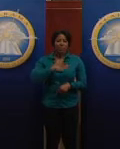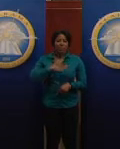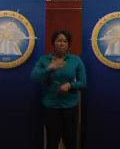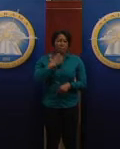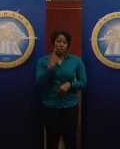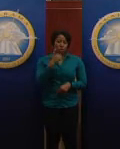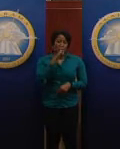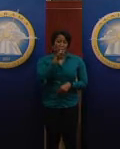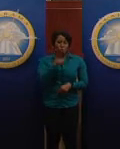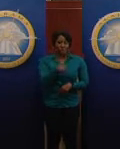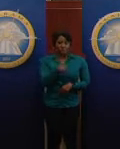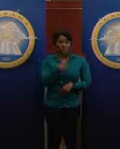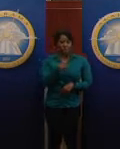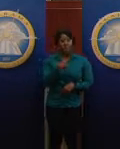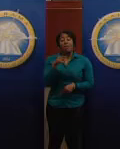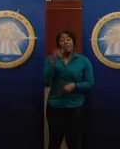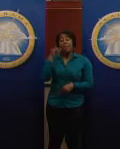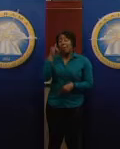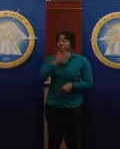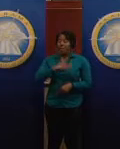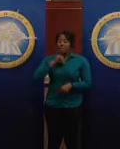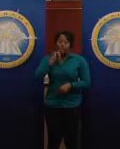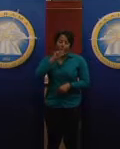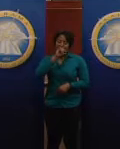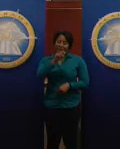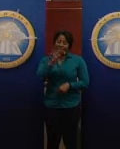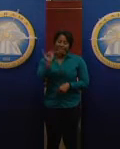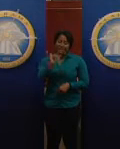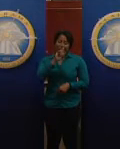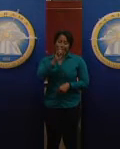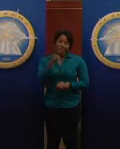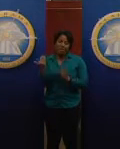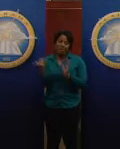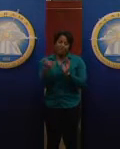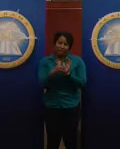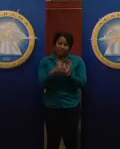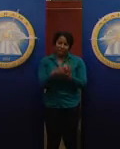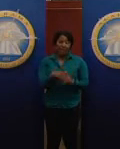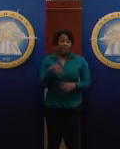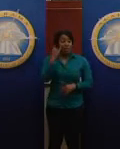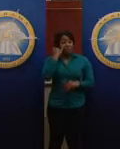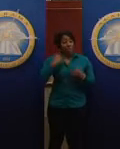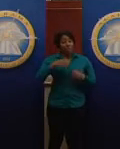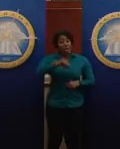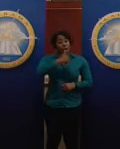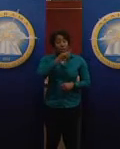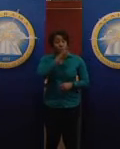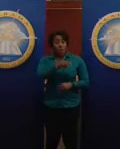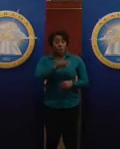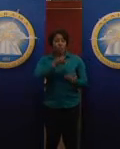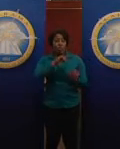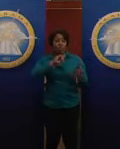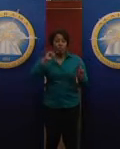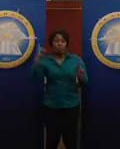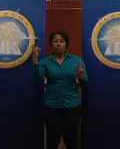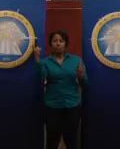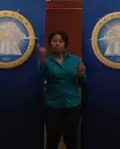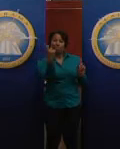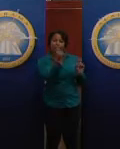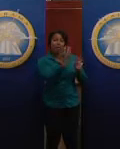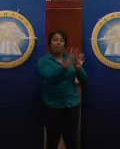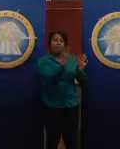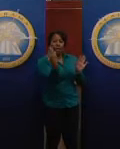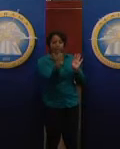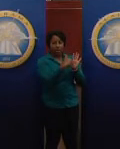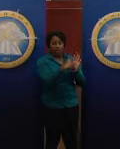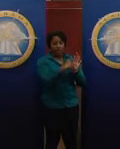the same question twice. And again, if you have a follow-up question, circle back. And while you're standing in line, remember the